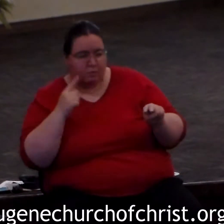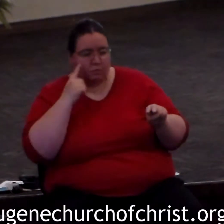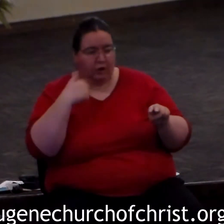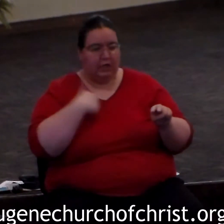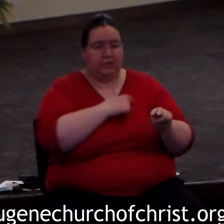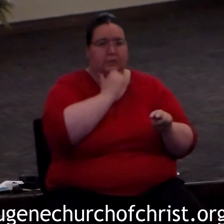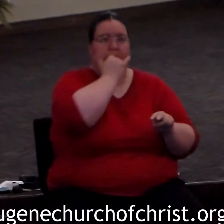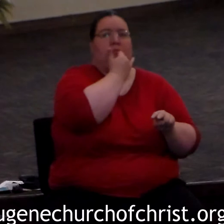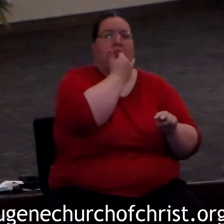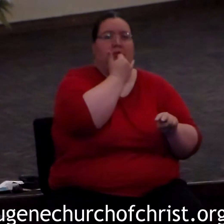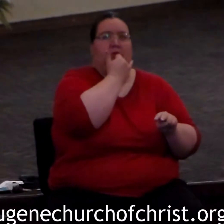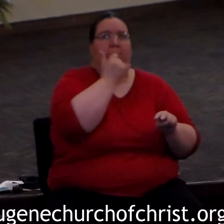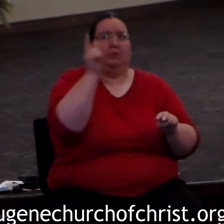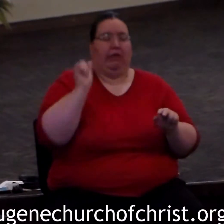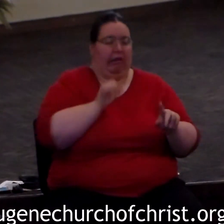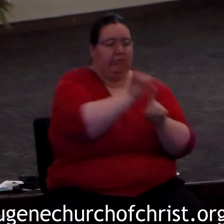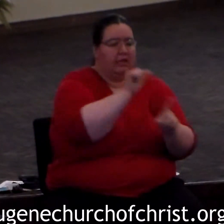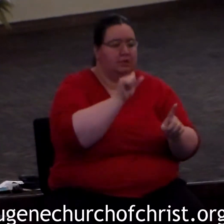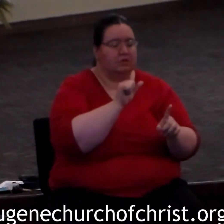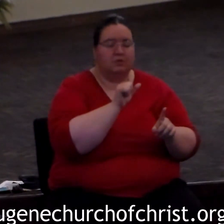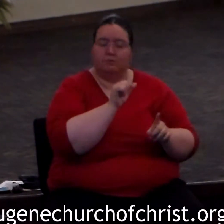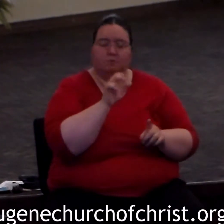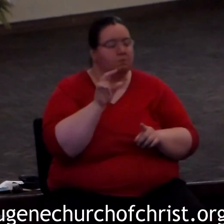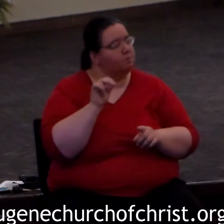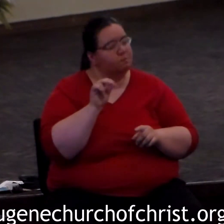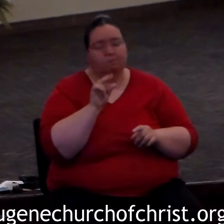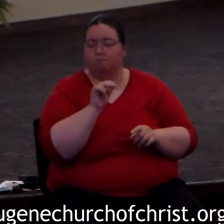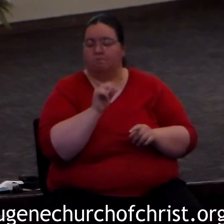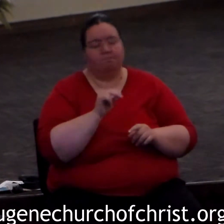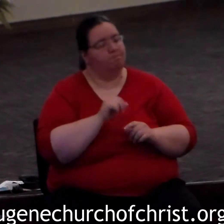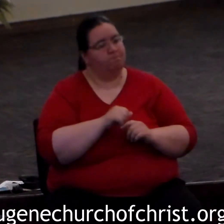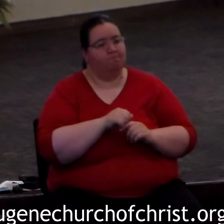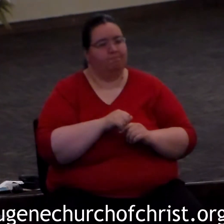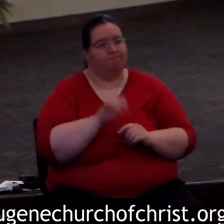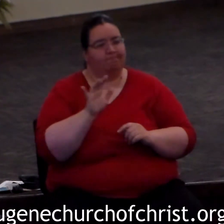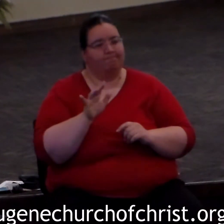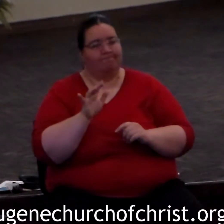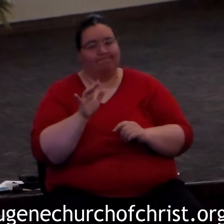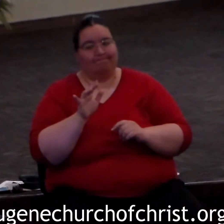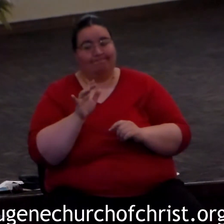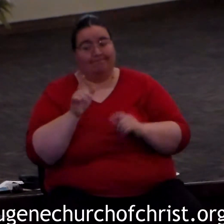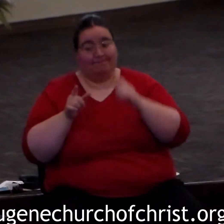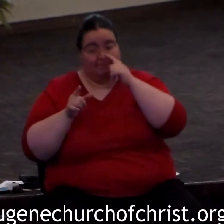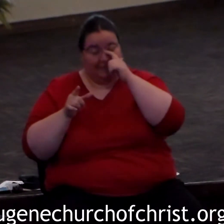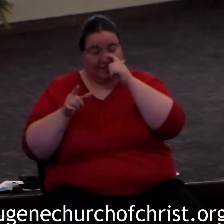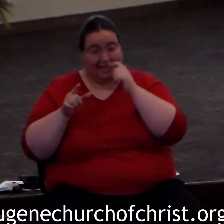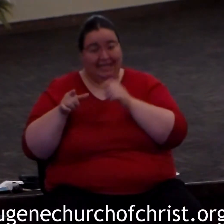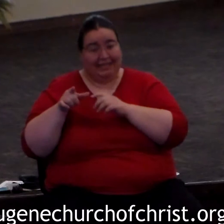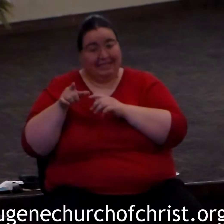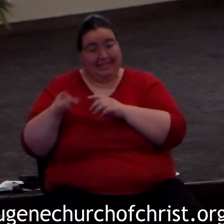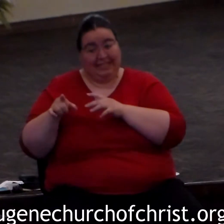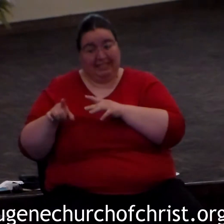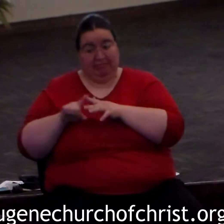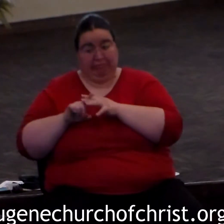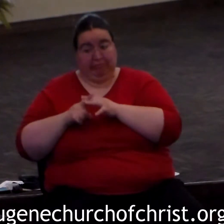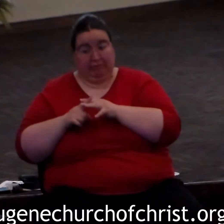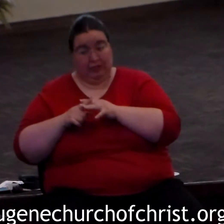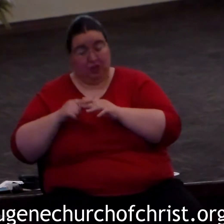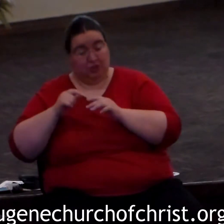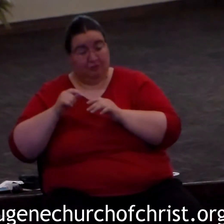God is. And even in a moment where he begins in this story with a refusal because of who this woman is, he still wants